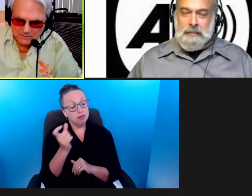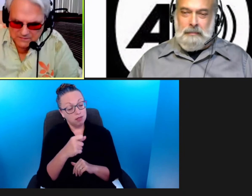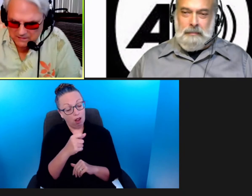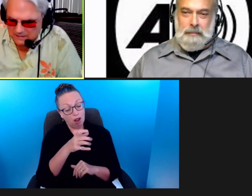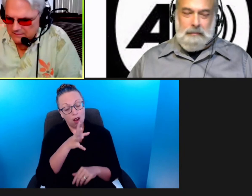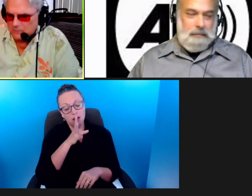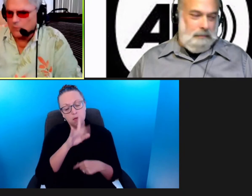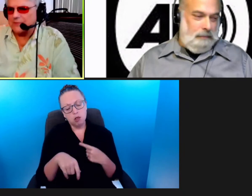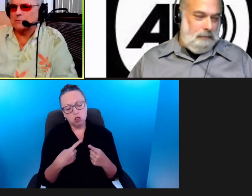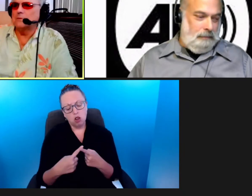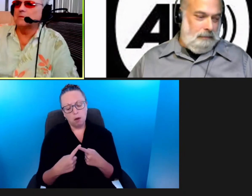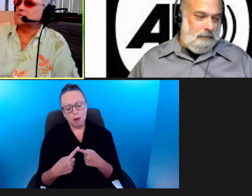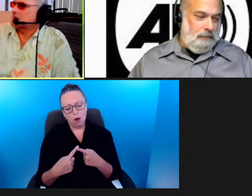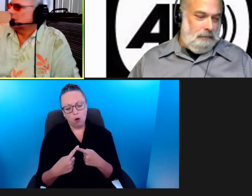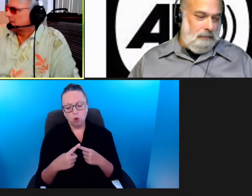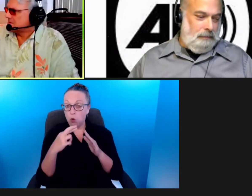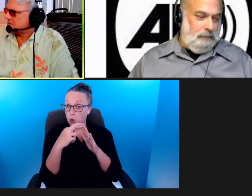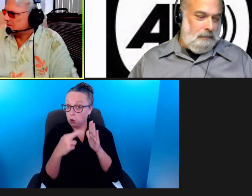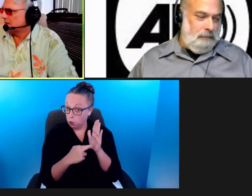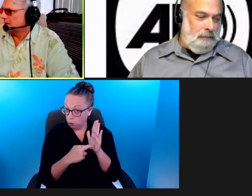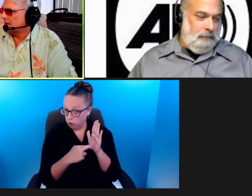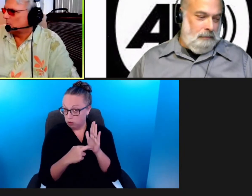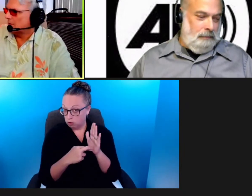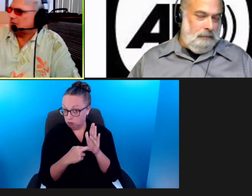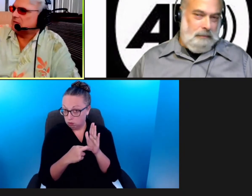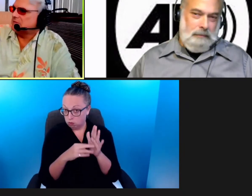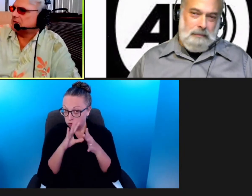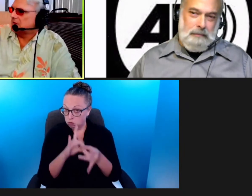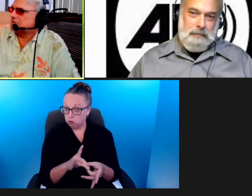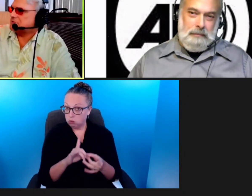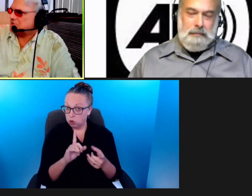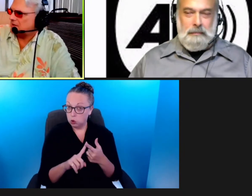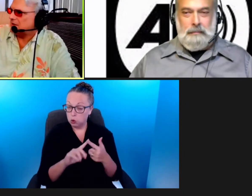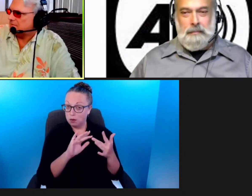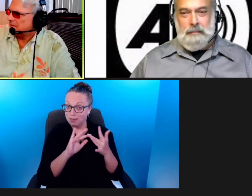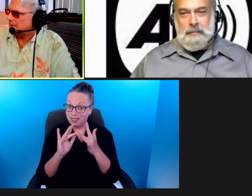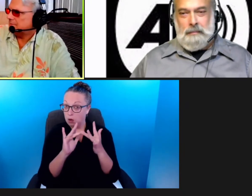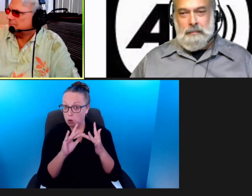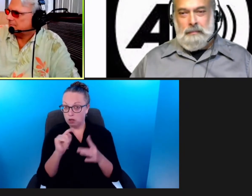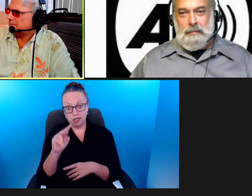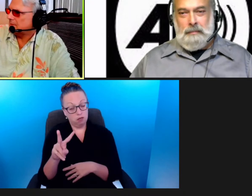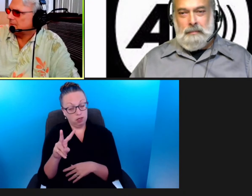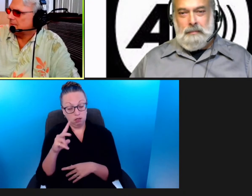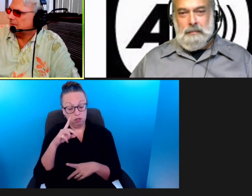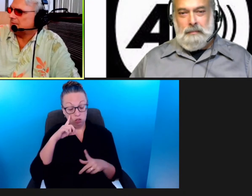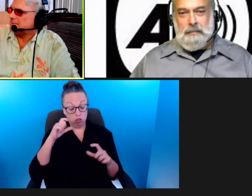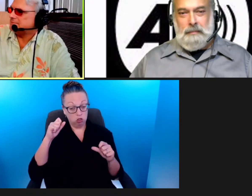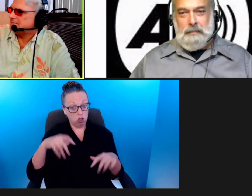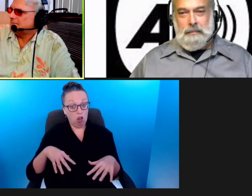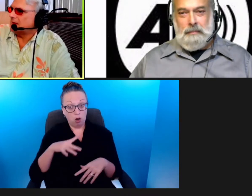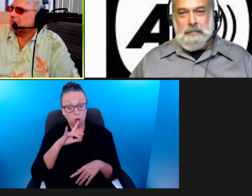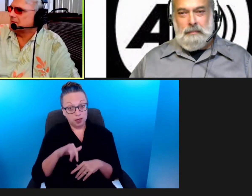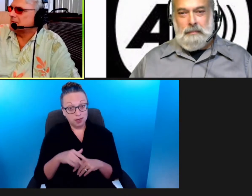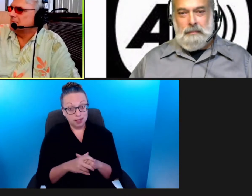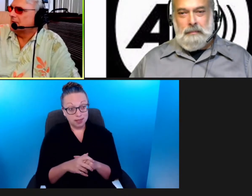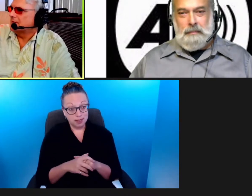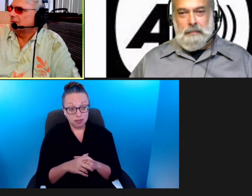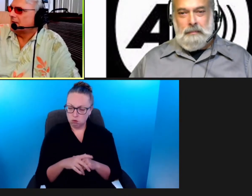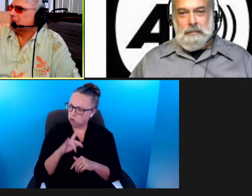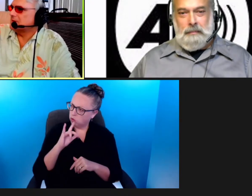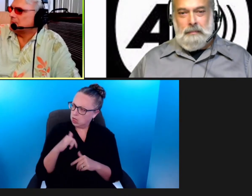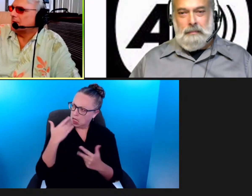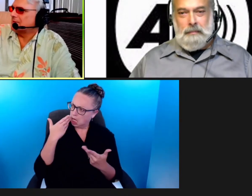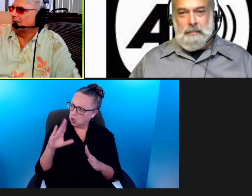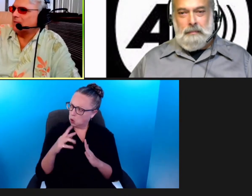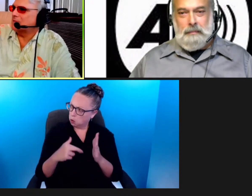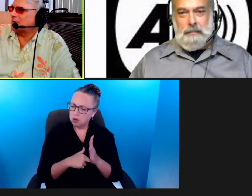about what the rules are concerning network television. It's shocking, really. Oh, really? Yeah. I didn't know there were rules.